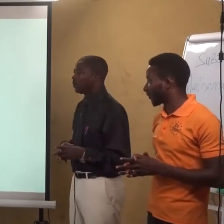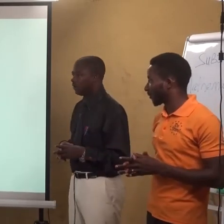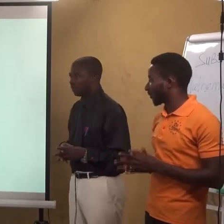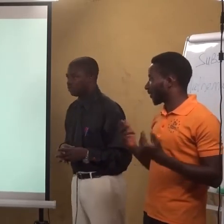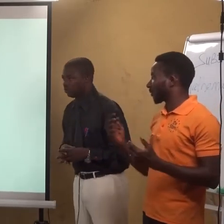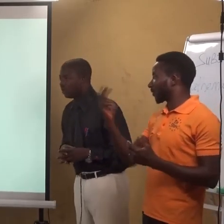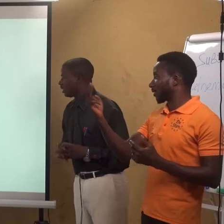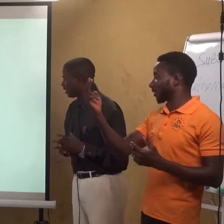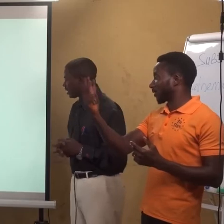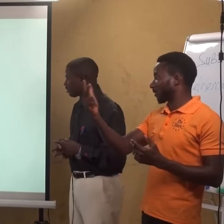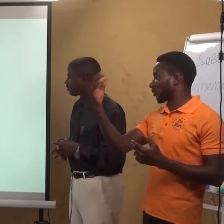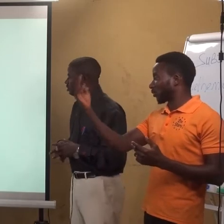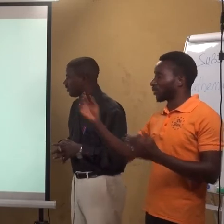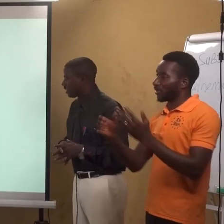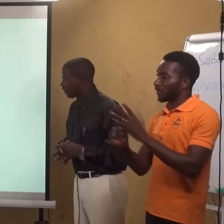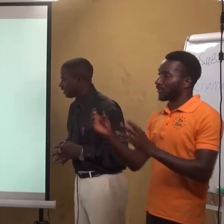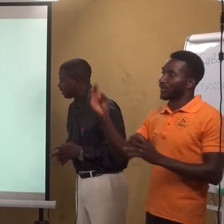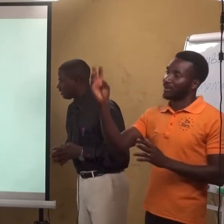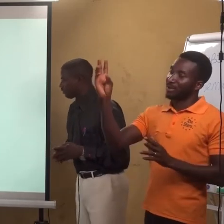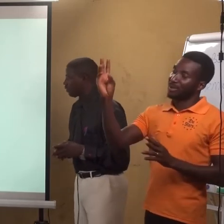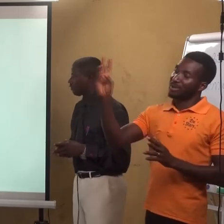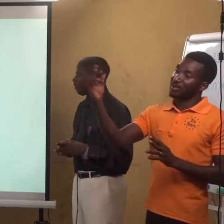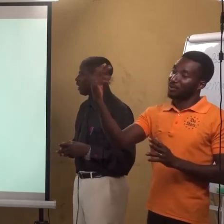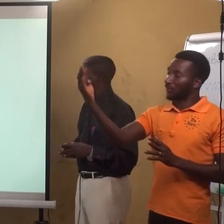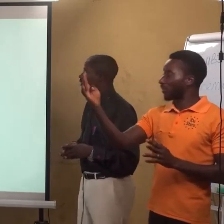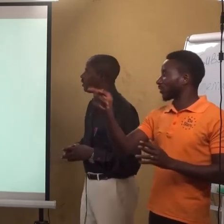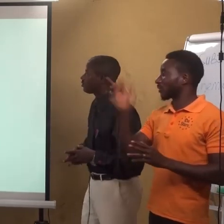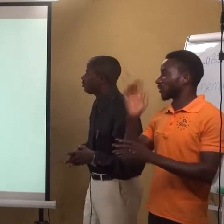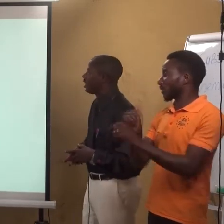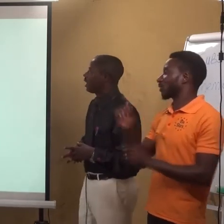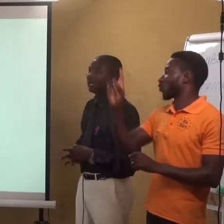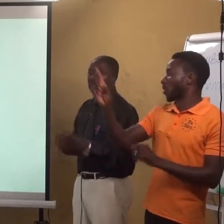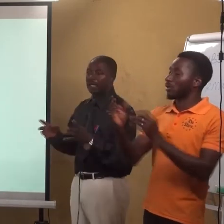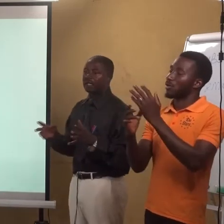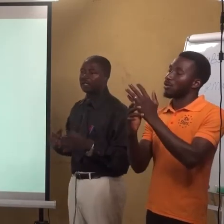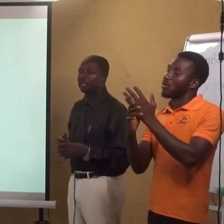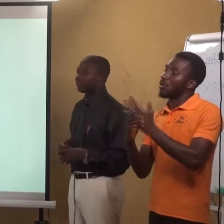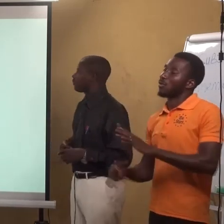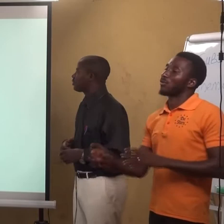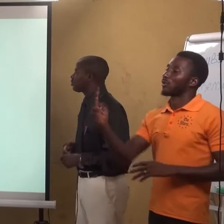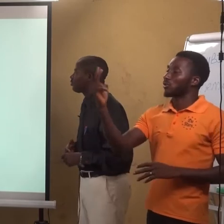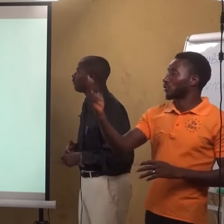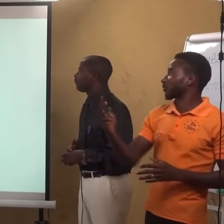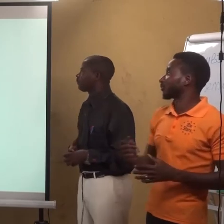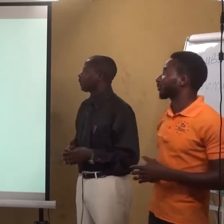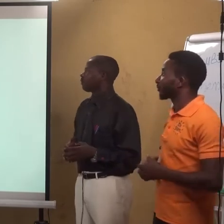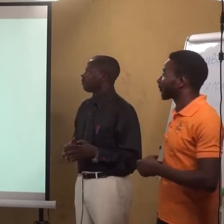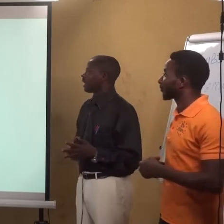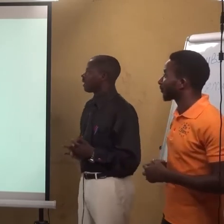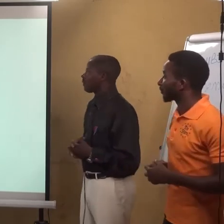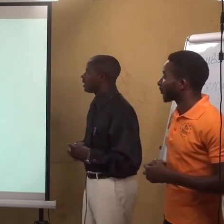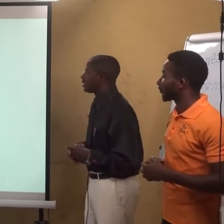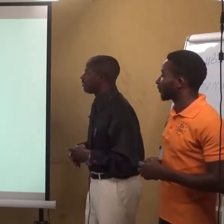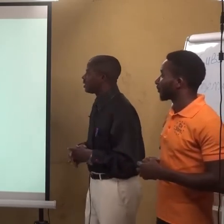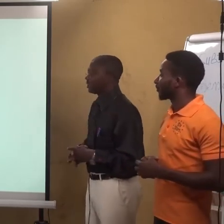1 over 2. 32 divided by 64 will be 1 over 2. And then in example 2, we